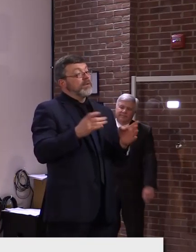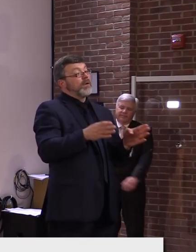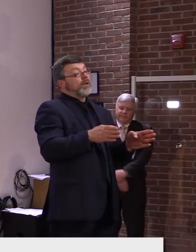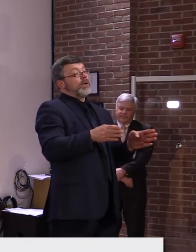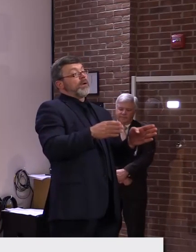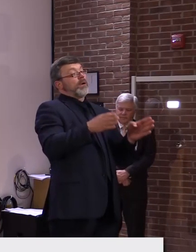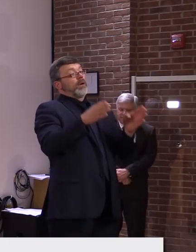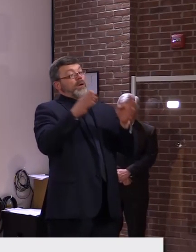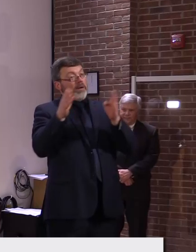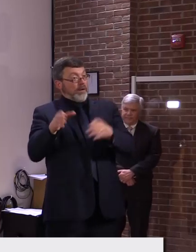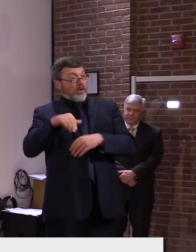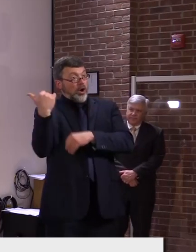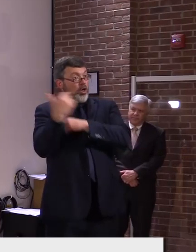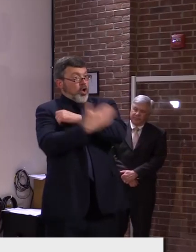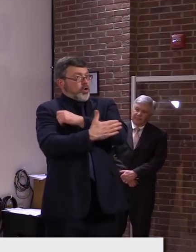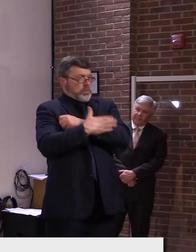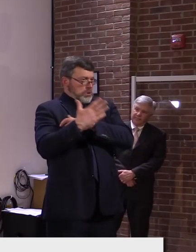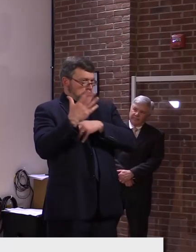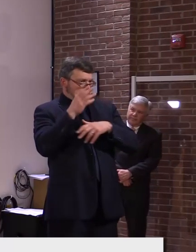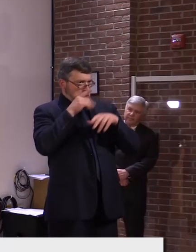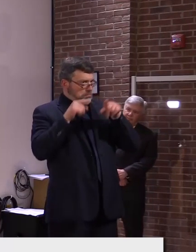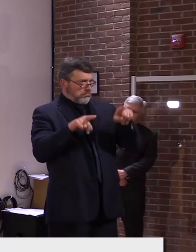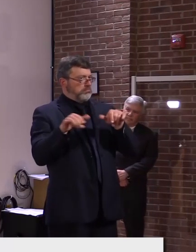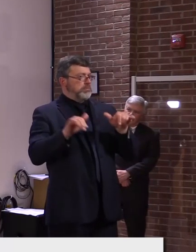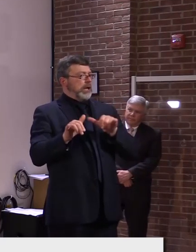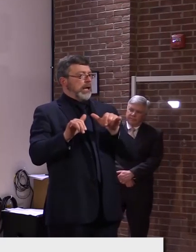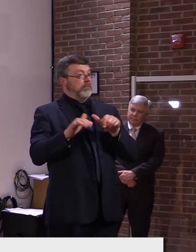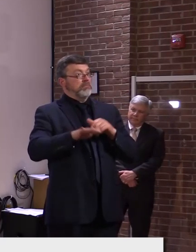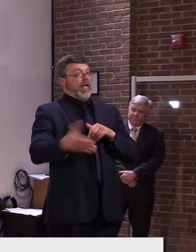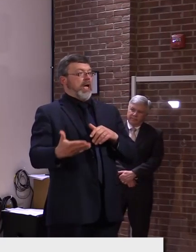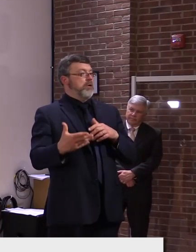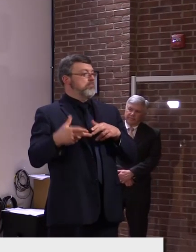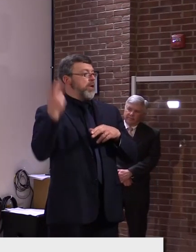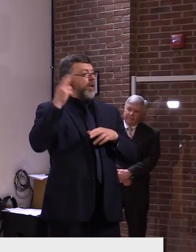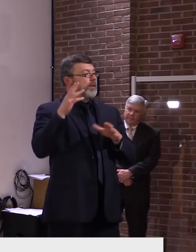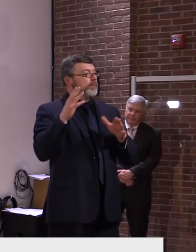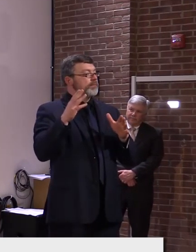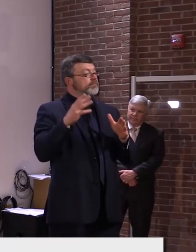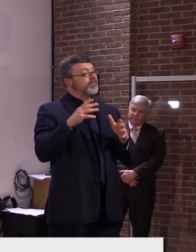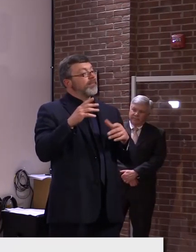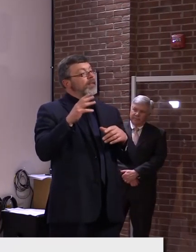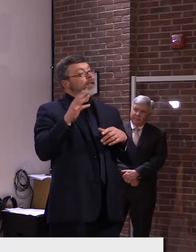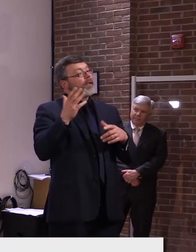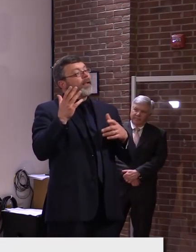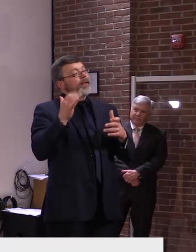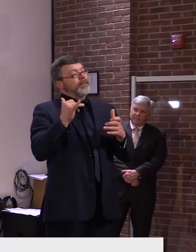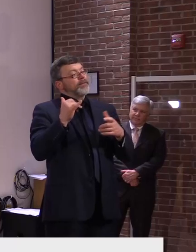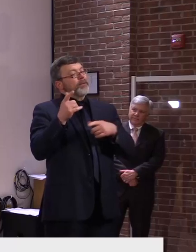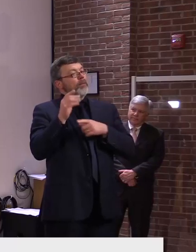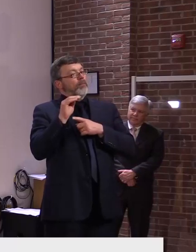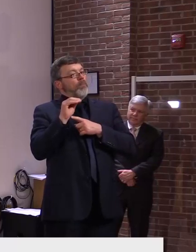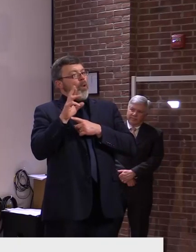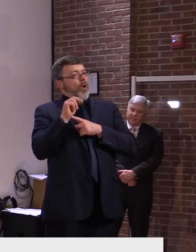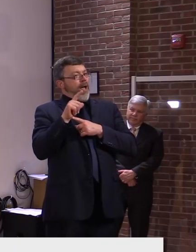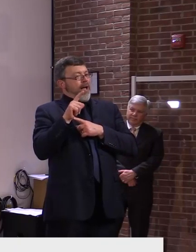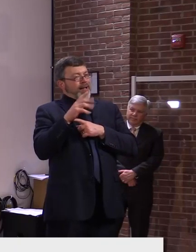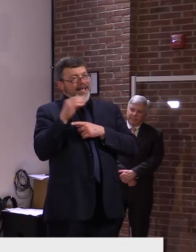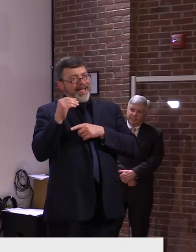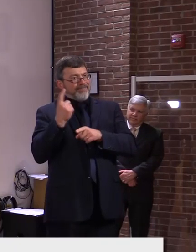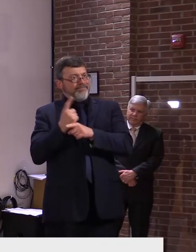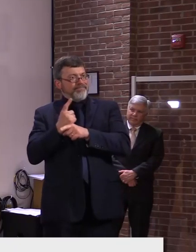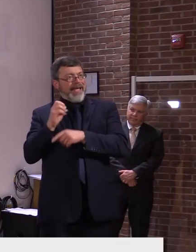Practically speaking, though, and it's a little bit selfish, but it's the way we are now. This is a pandemic. This is